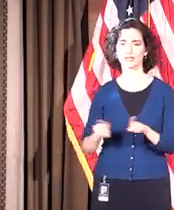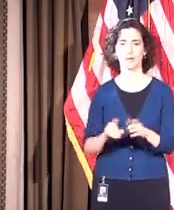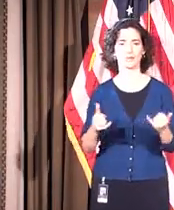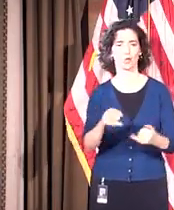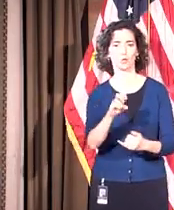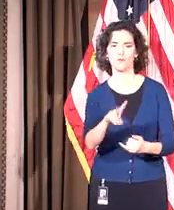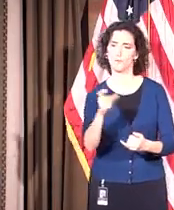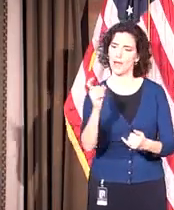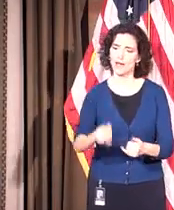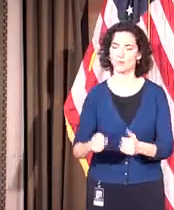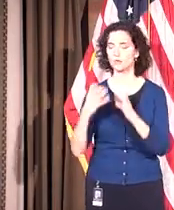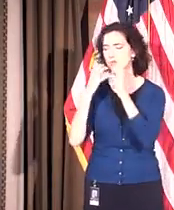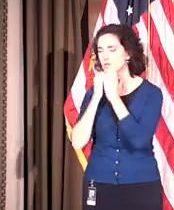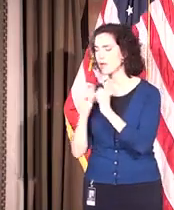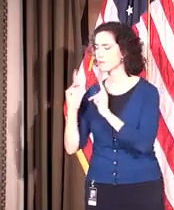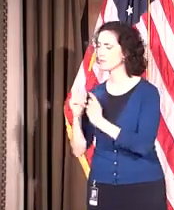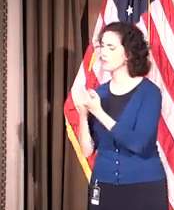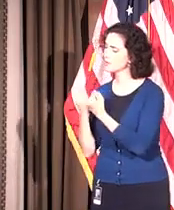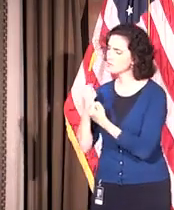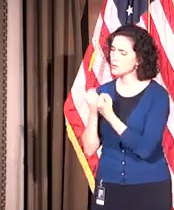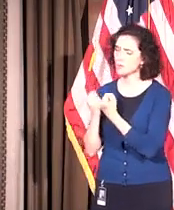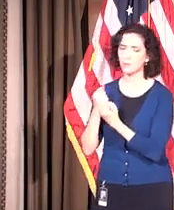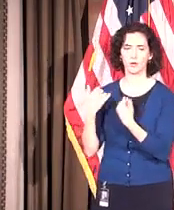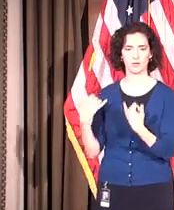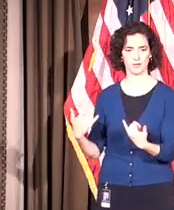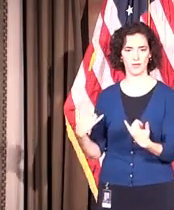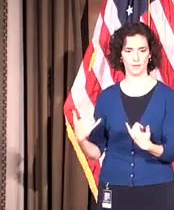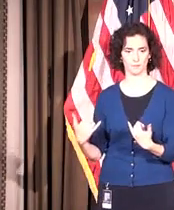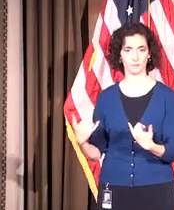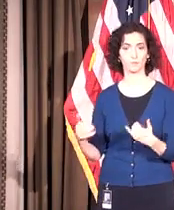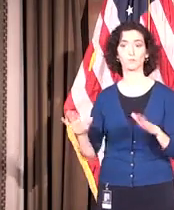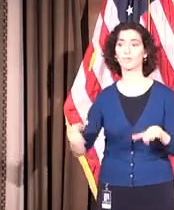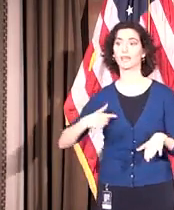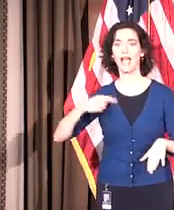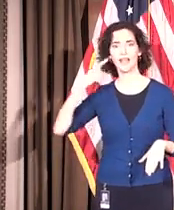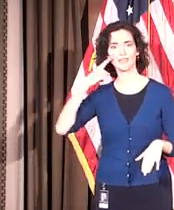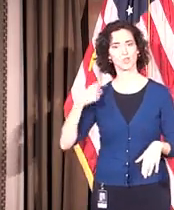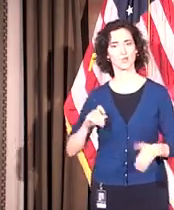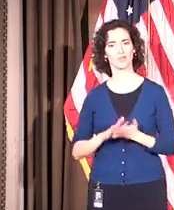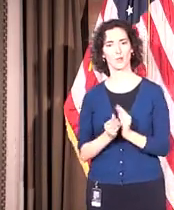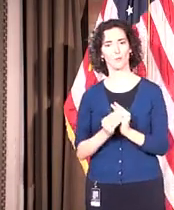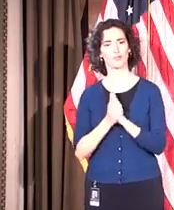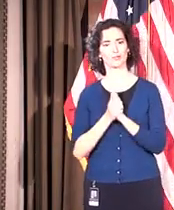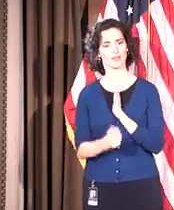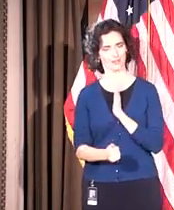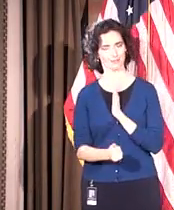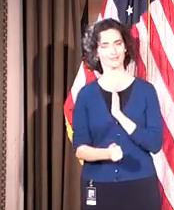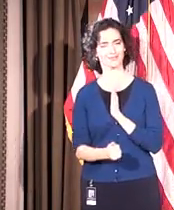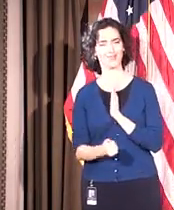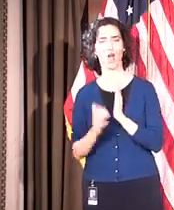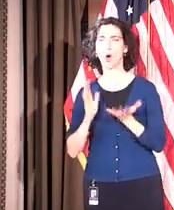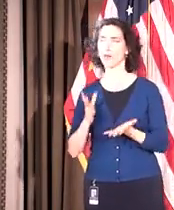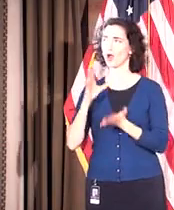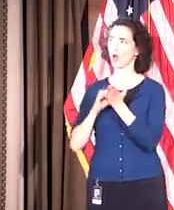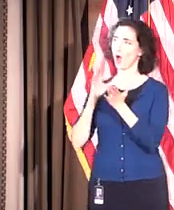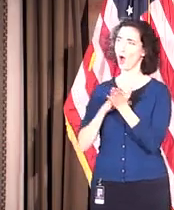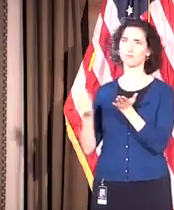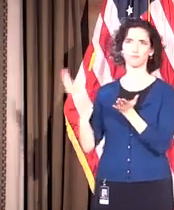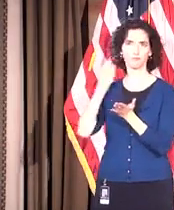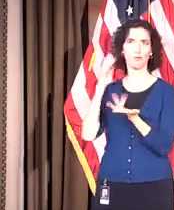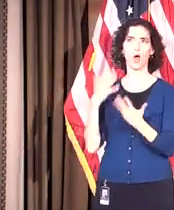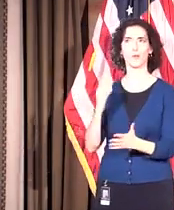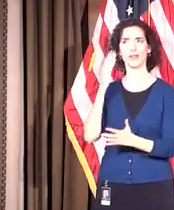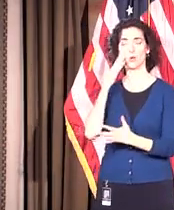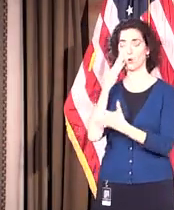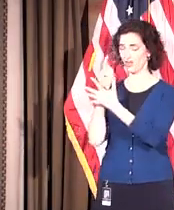And in fact, now we ought to, I think, get better buy-in because we know, beyond a shadow of a doubt, that